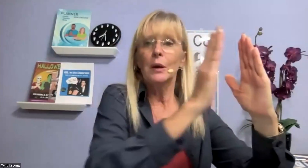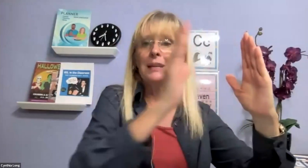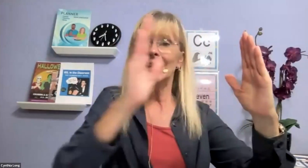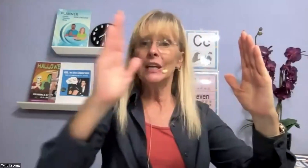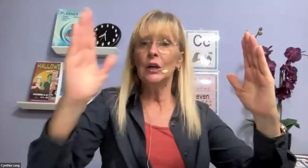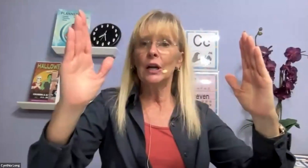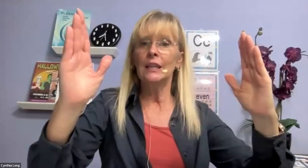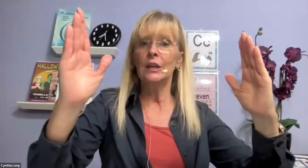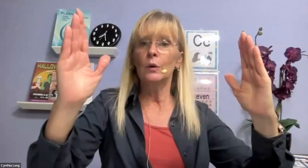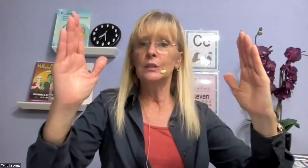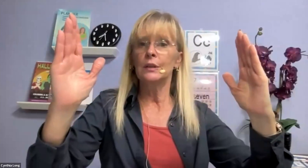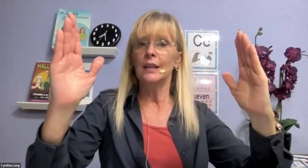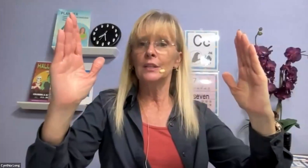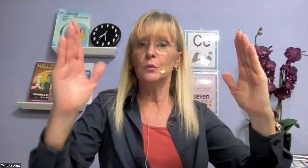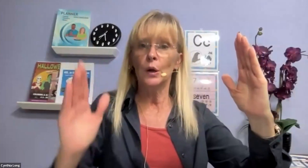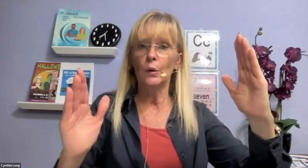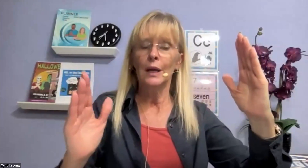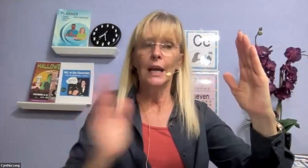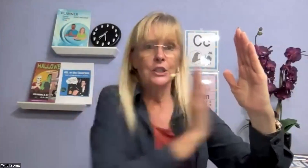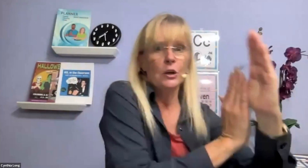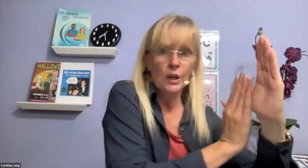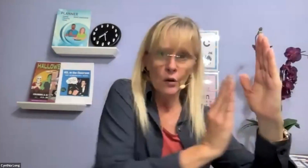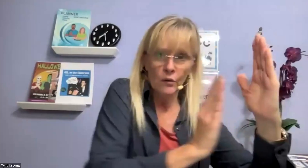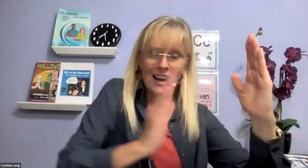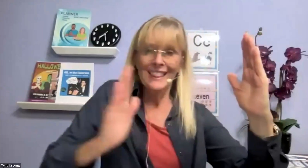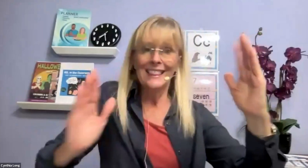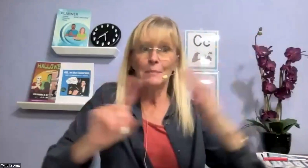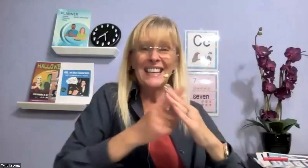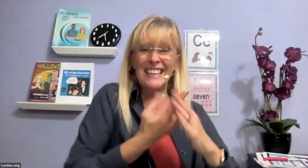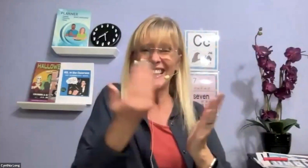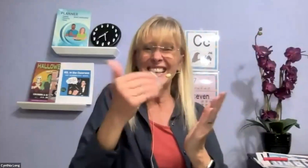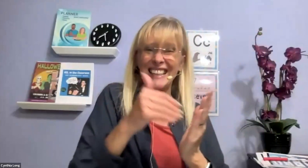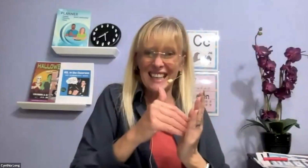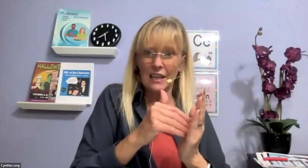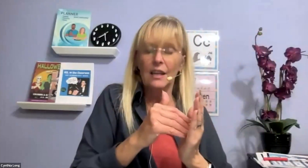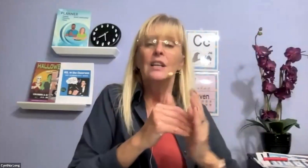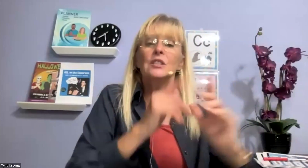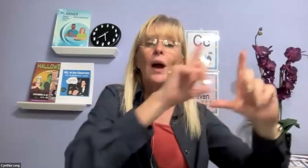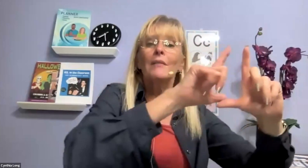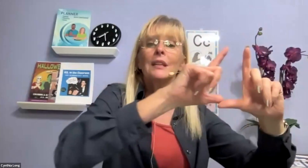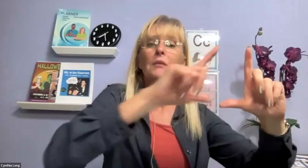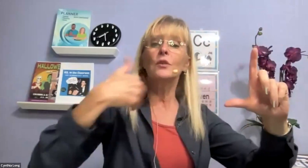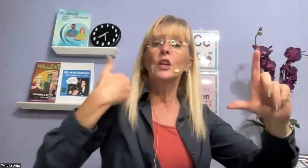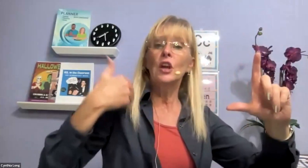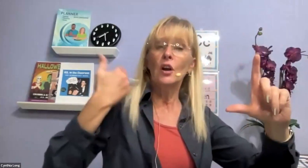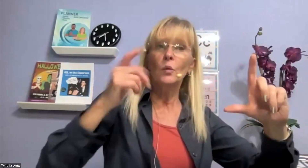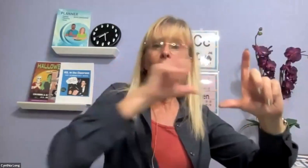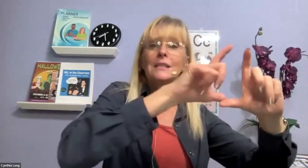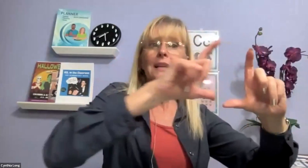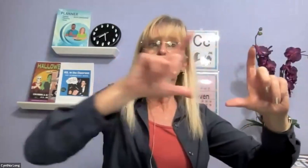coming here and then going to the next row and starting over at the beginning again. So having them for the younger ones line up